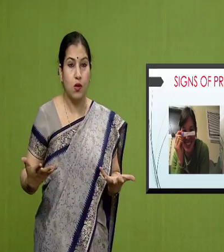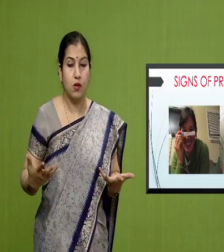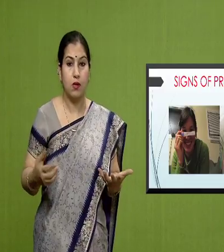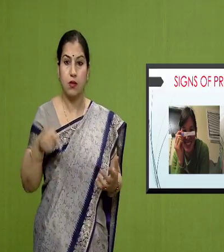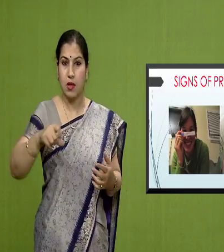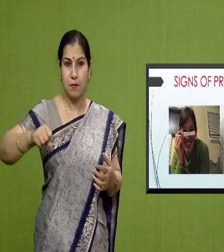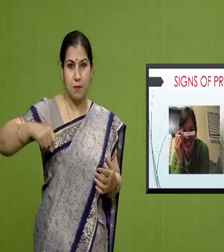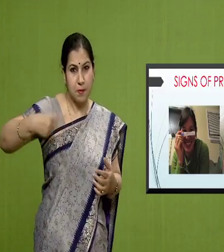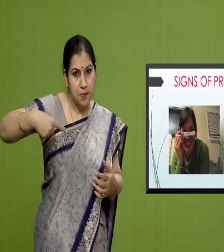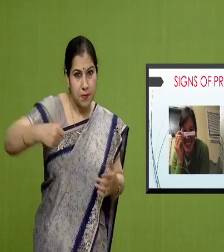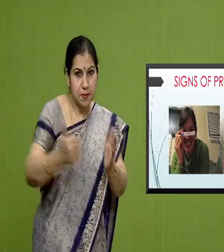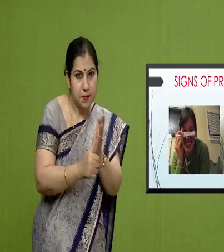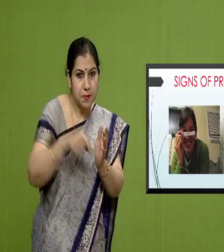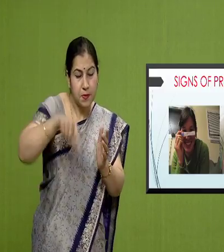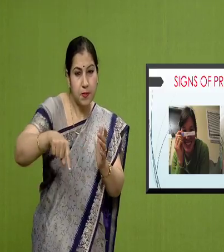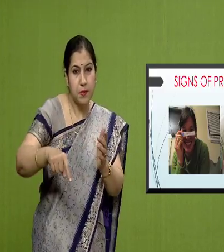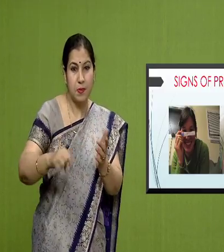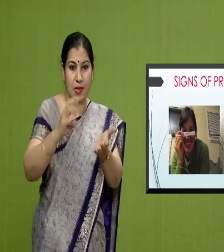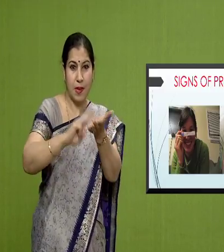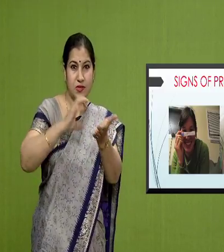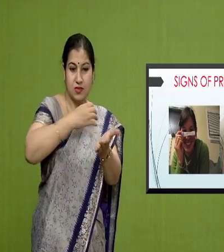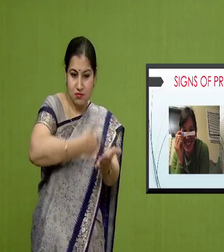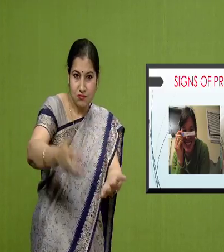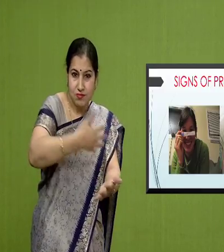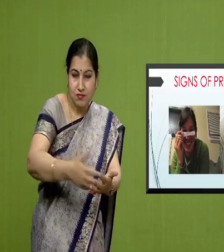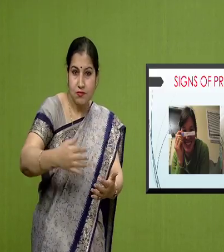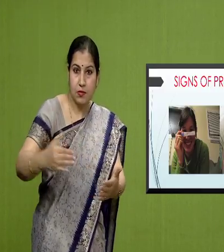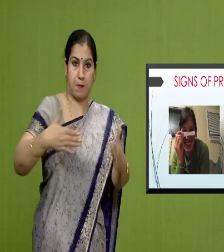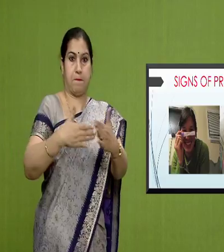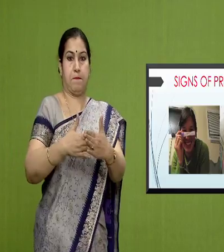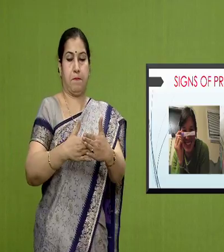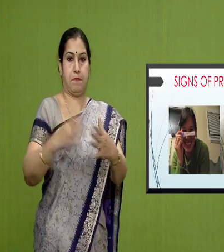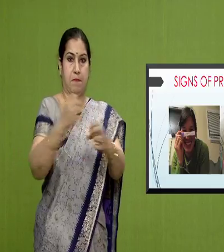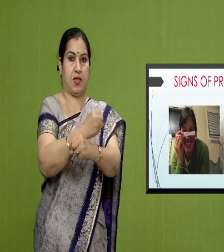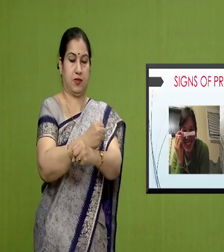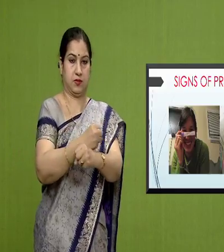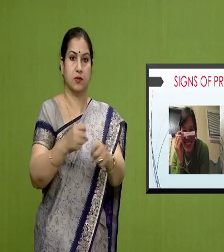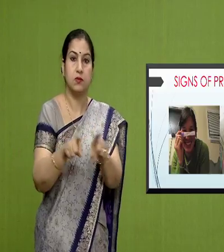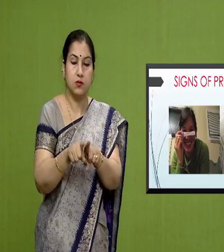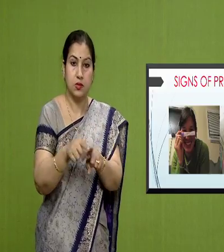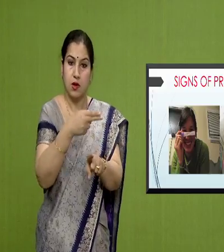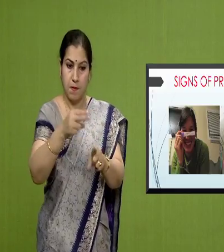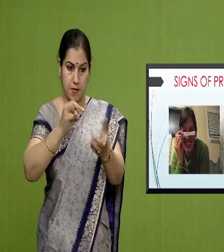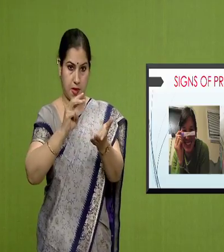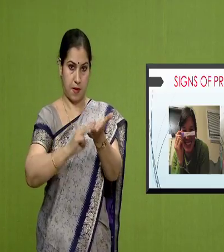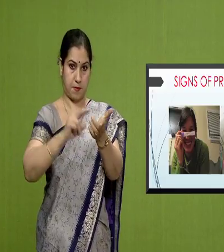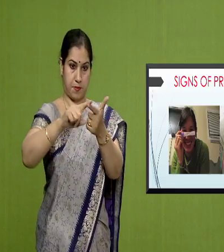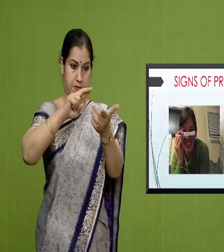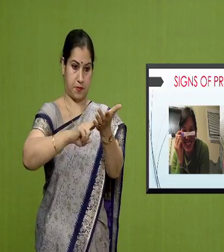of her menstrual cycle, also known as menses or